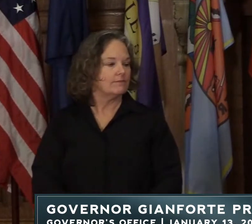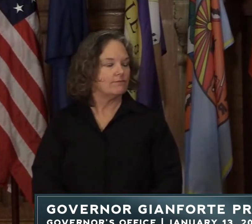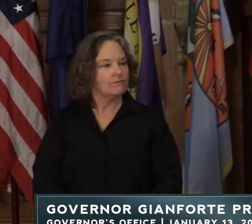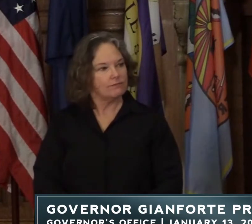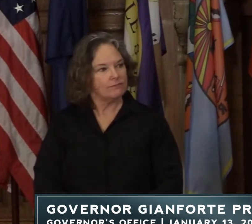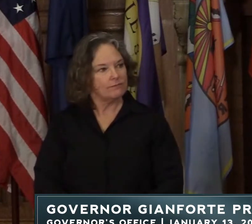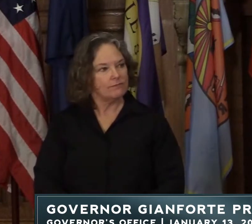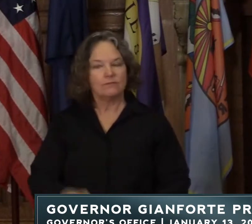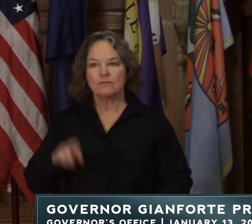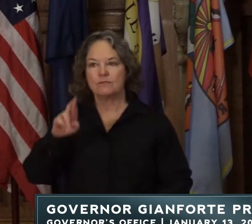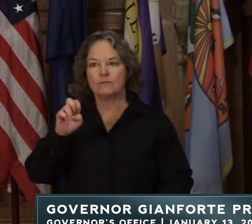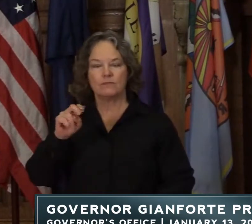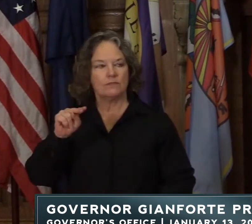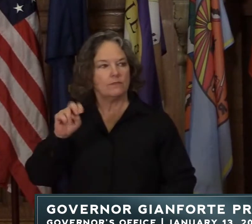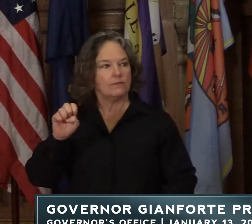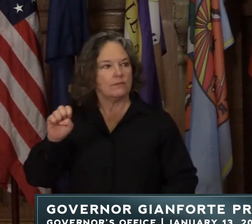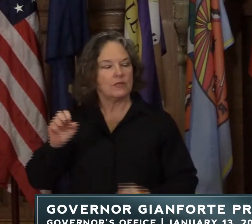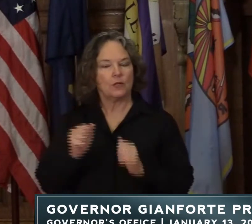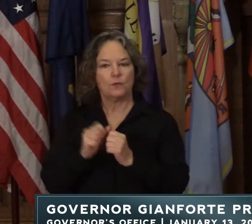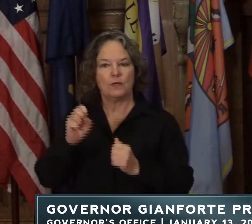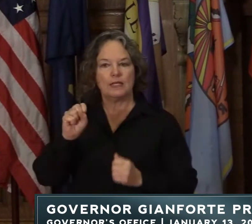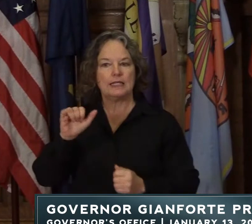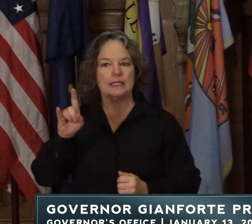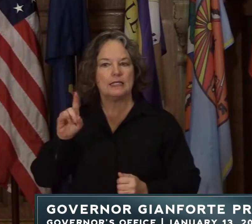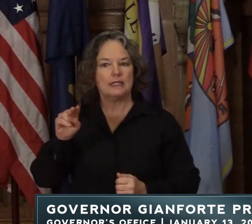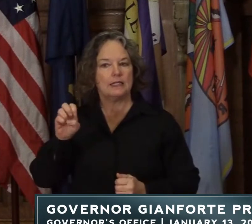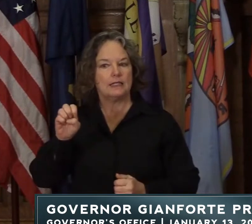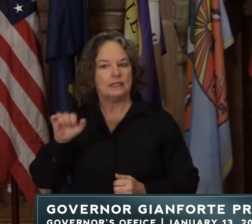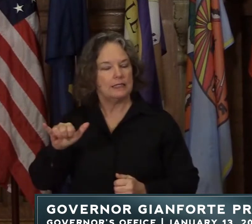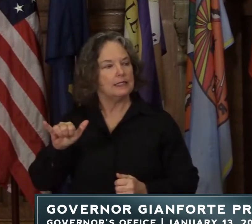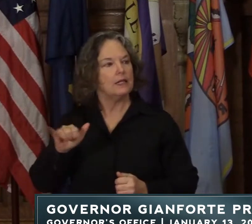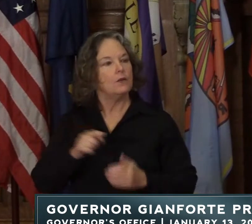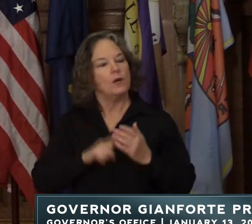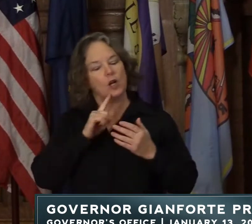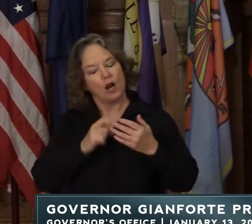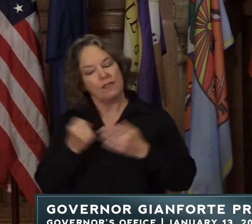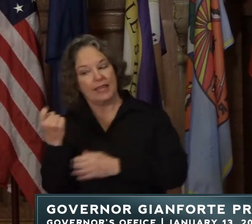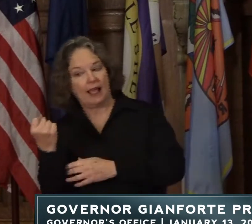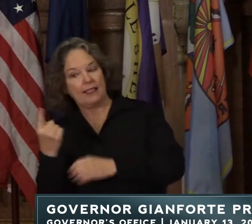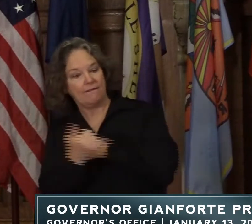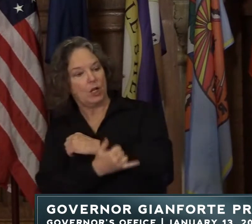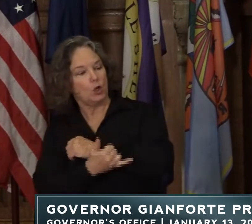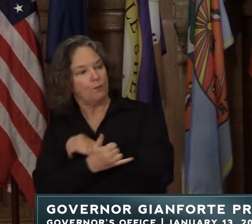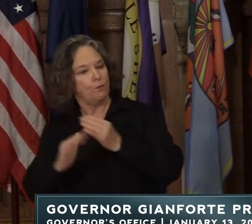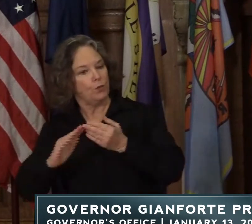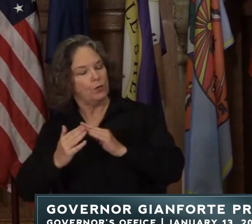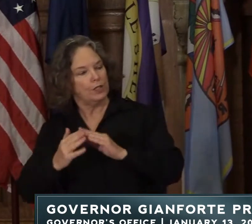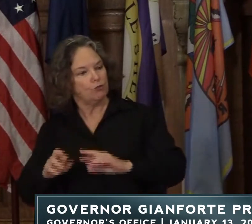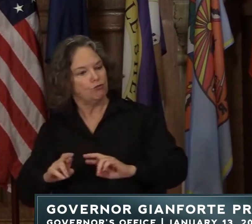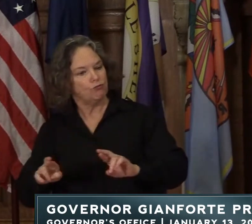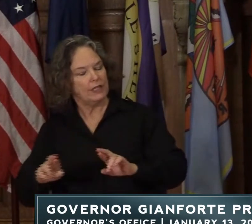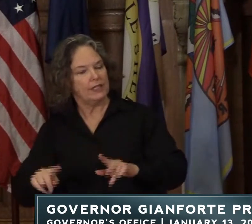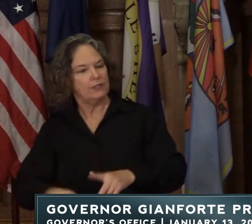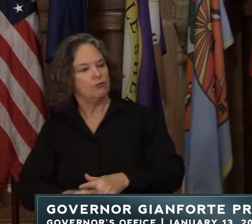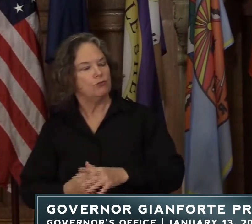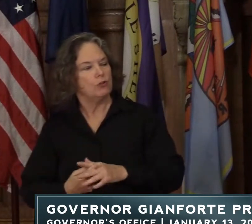Yeah, this is Renee Jean with the Sydney Herald, and I was wondering, what are the 11 communities that are moving to phase